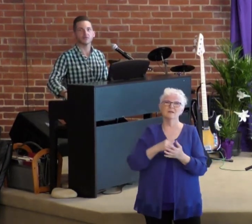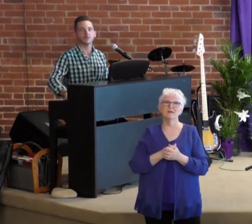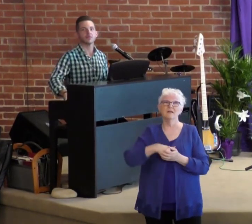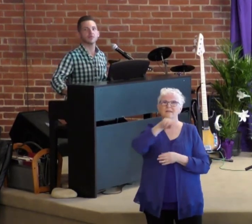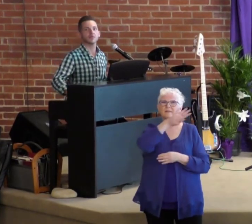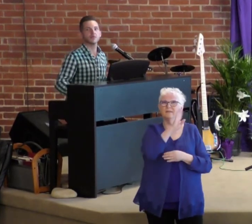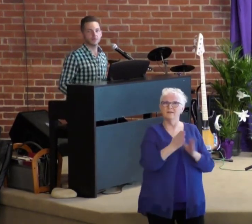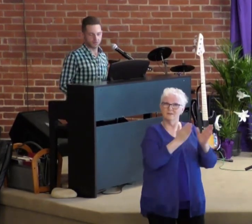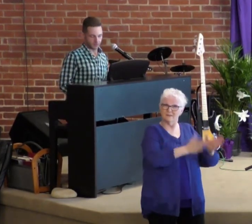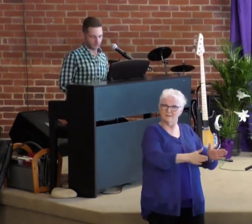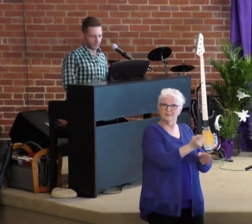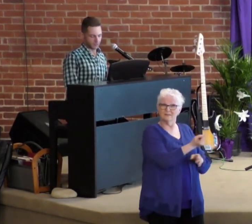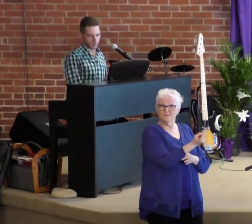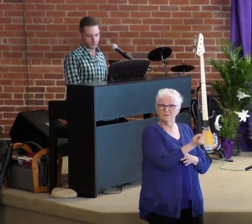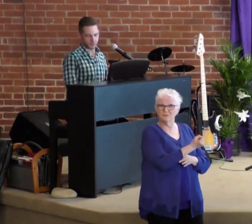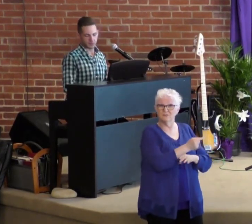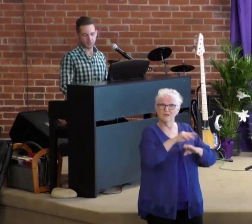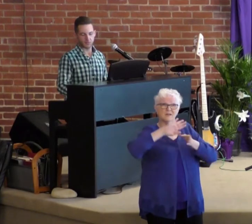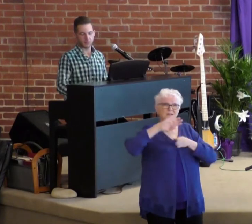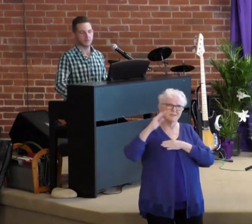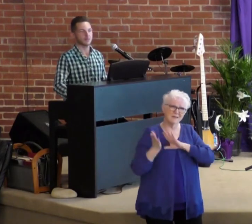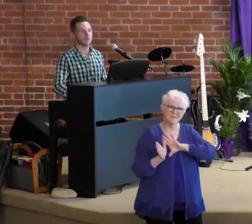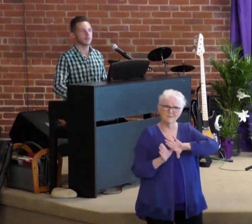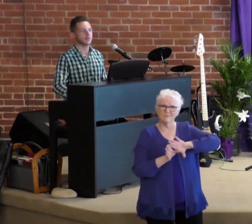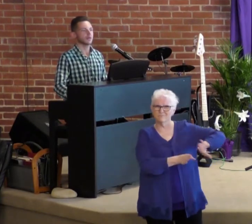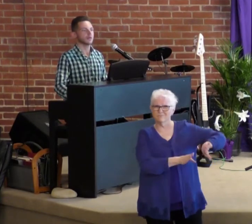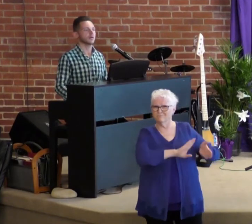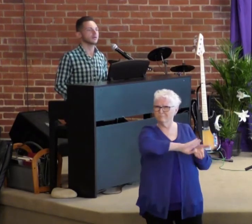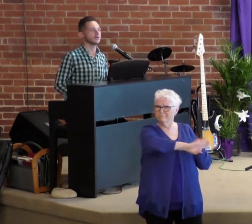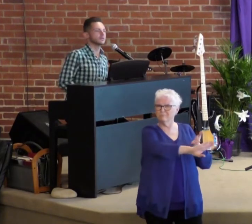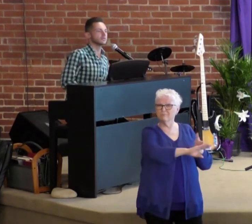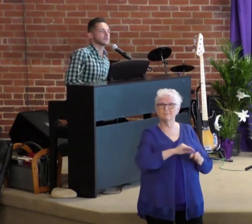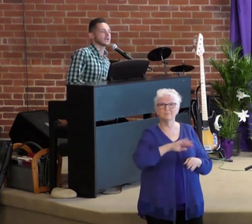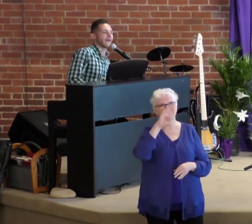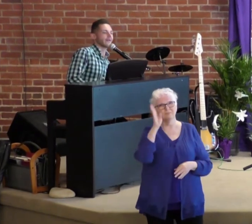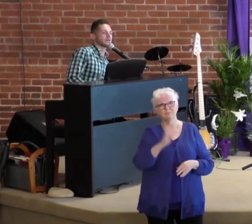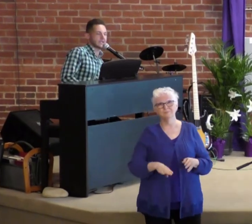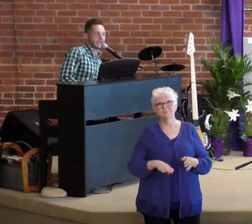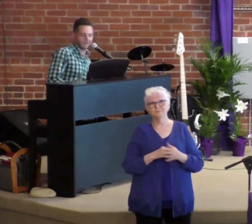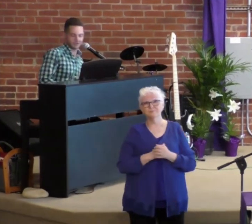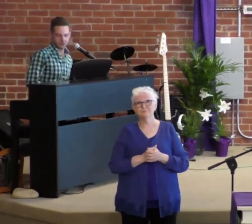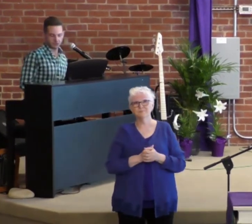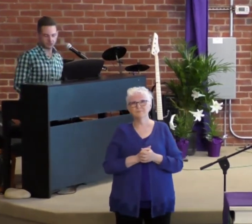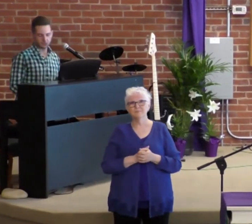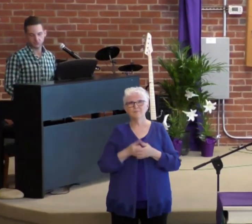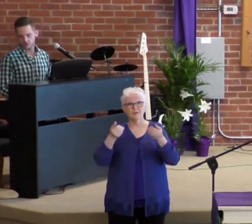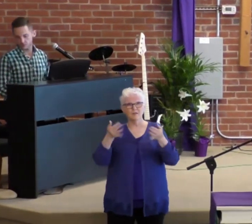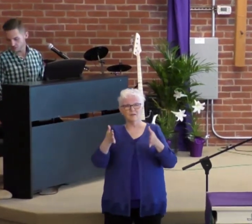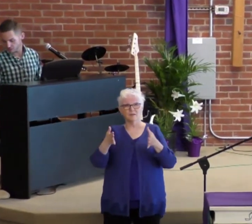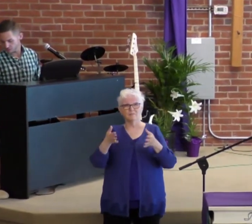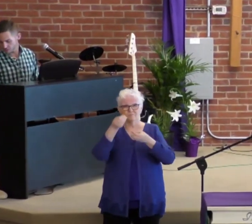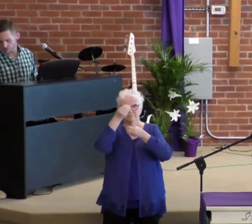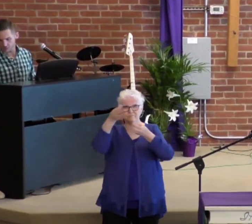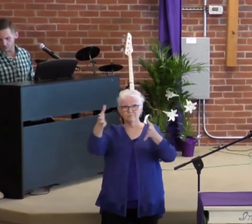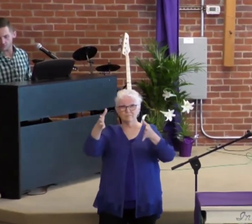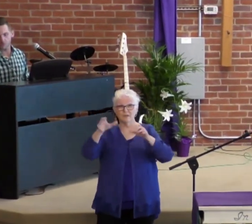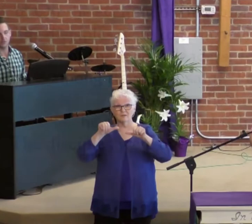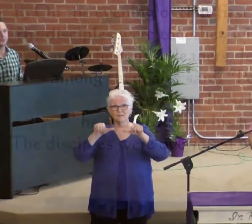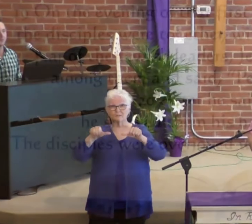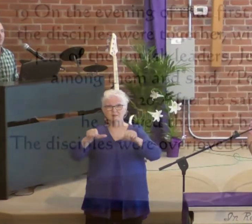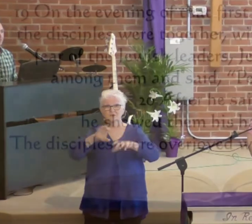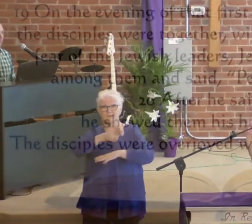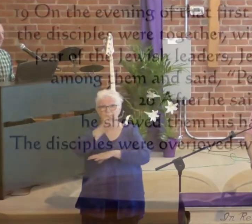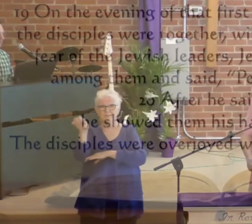us alone, never to forsake us. I've already told you that we continue Easter, and my reading